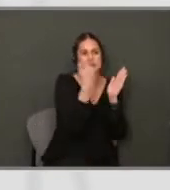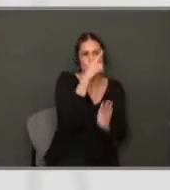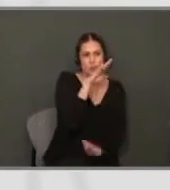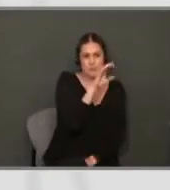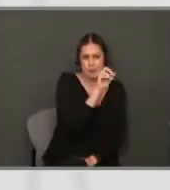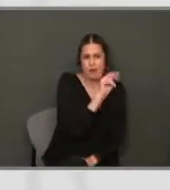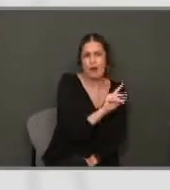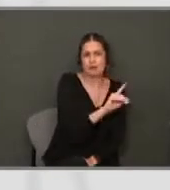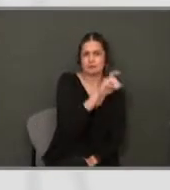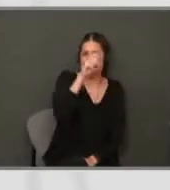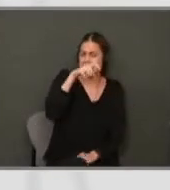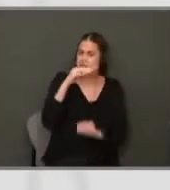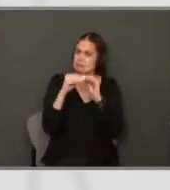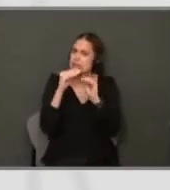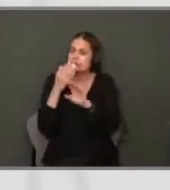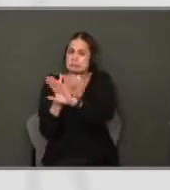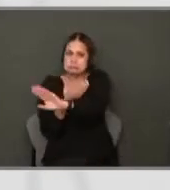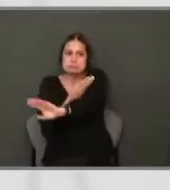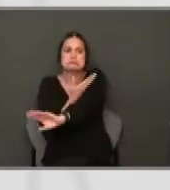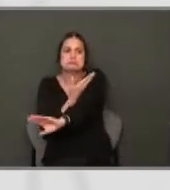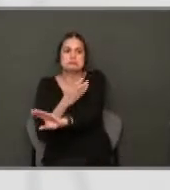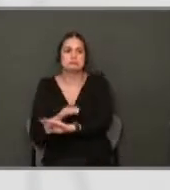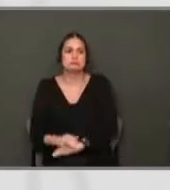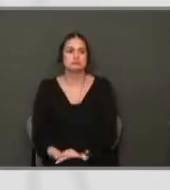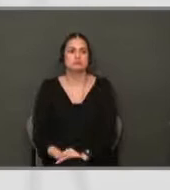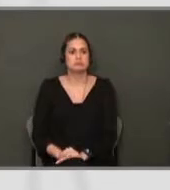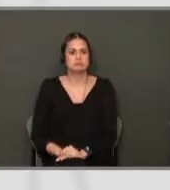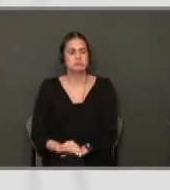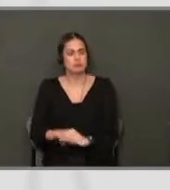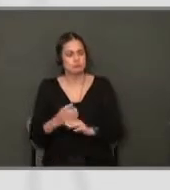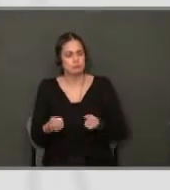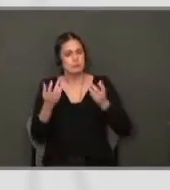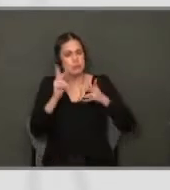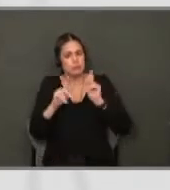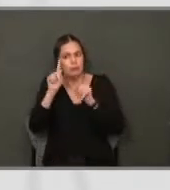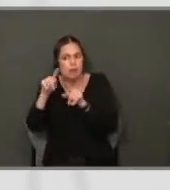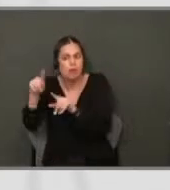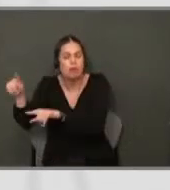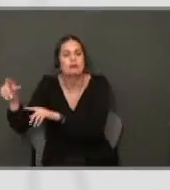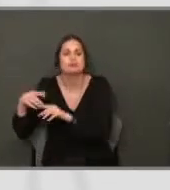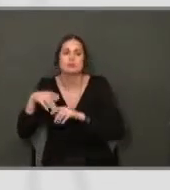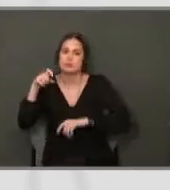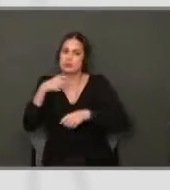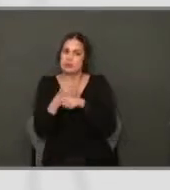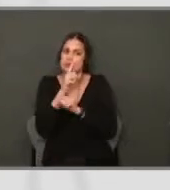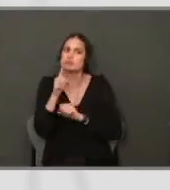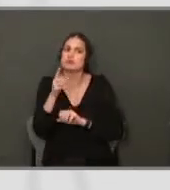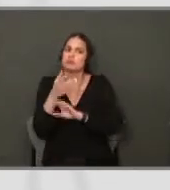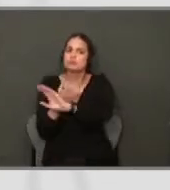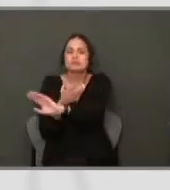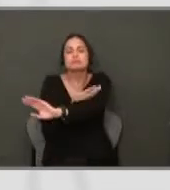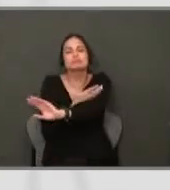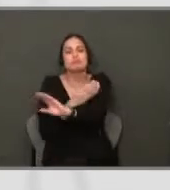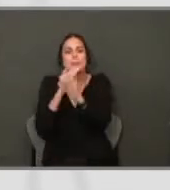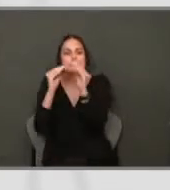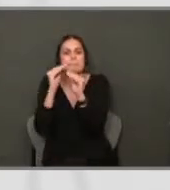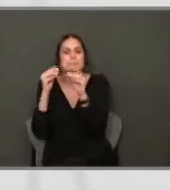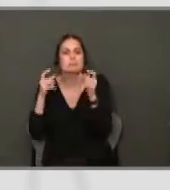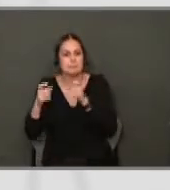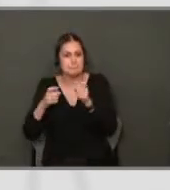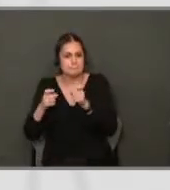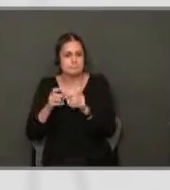work on them. They're all heavily used facilities, and we need to make sure that we keep